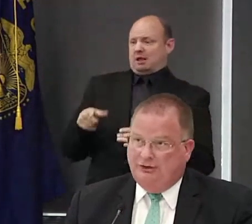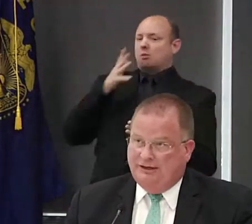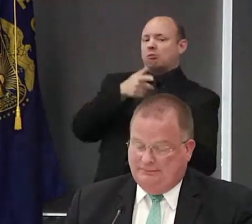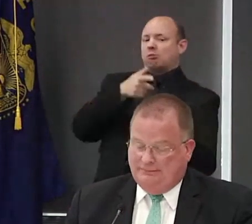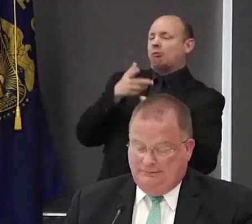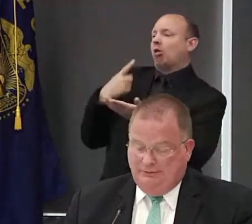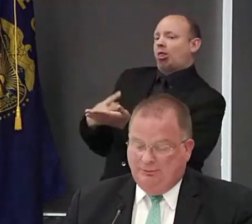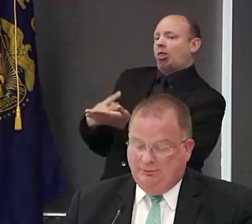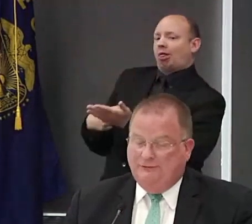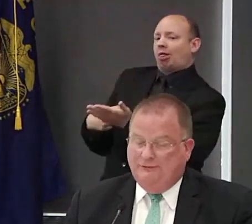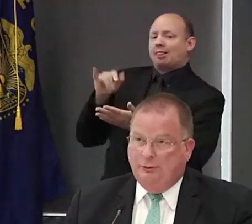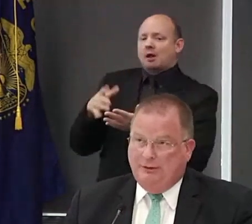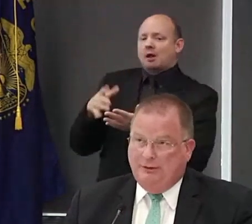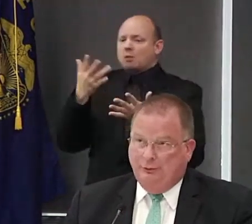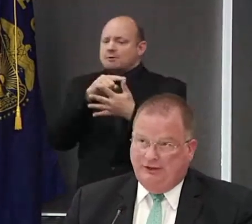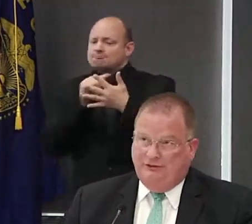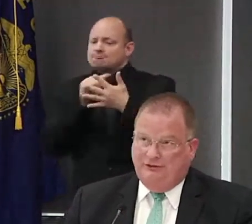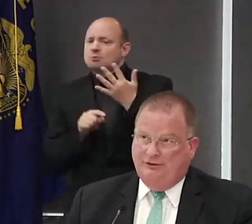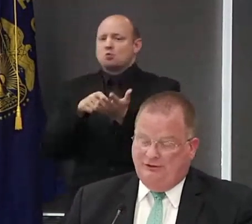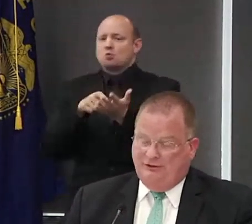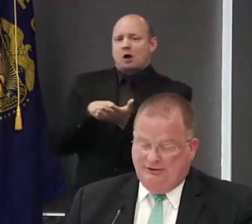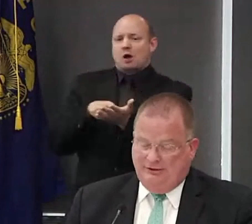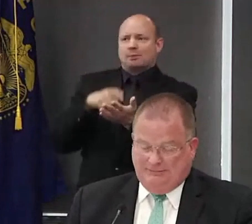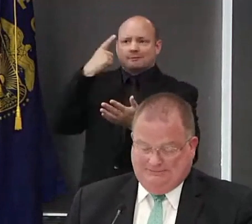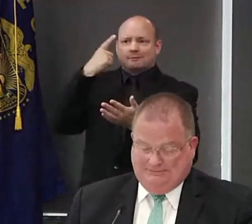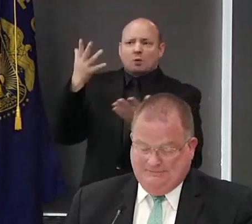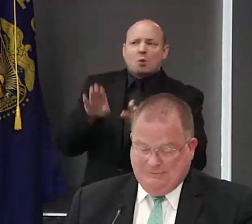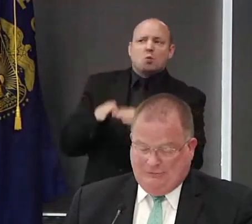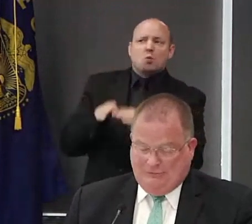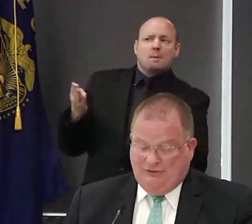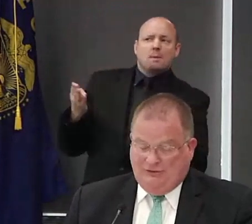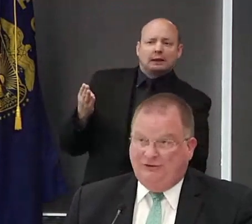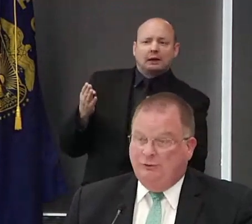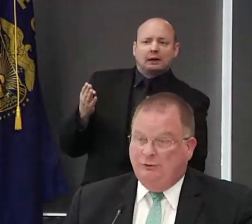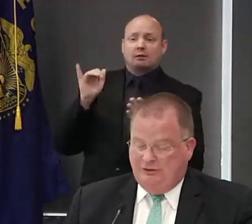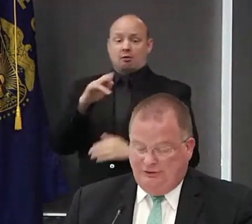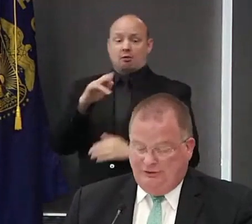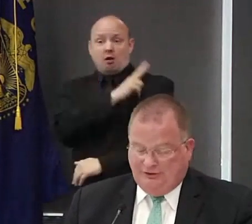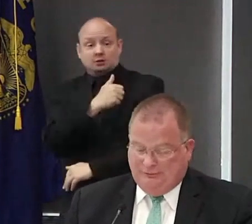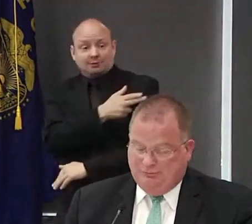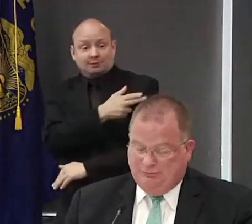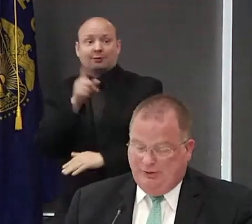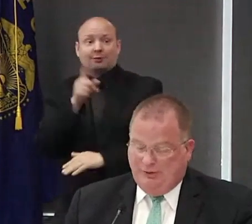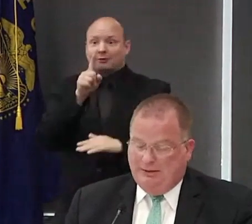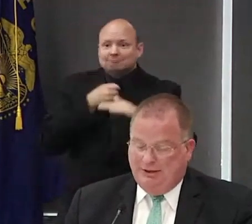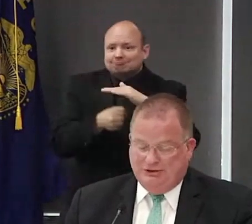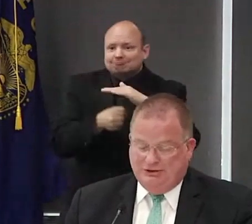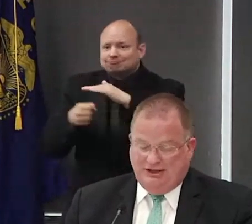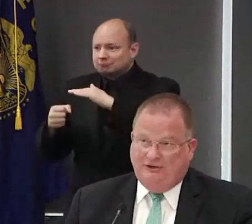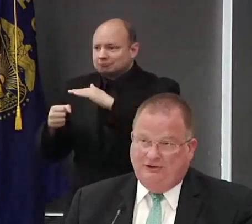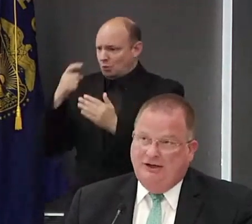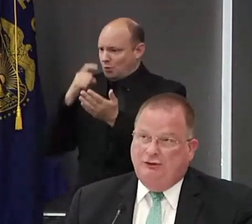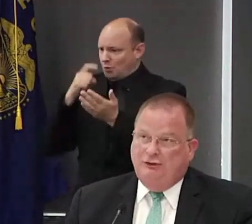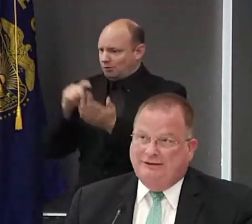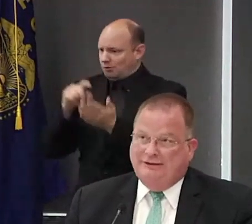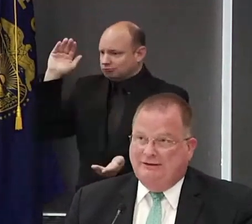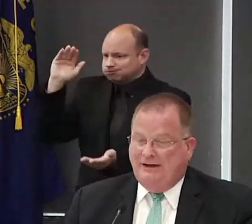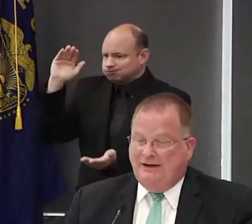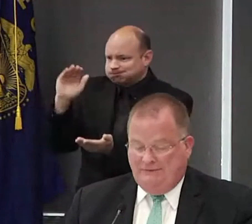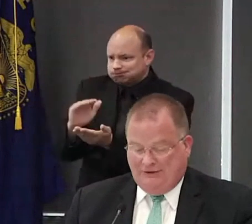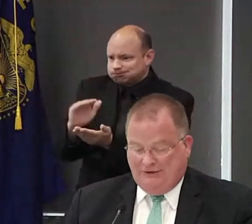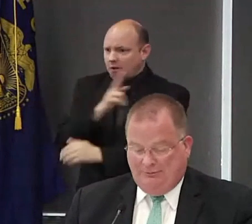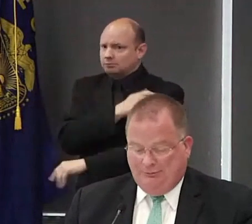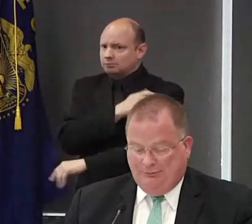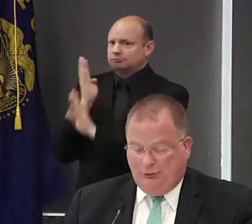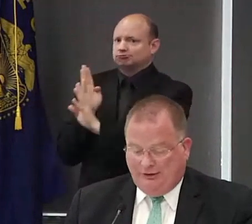Hospitalizations were declining, which meant fewer people were getting seriously ill. Testing was increasing, which meant we had a better chance to